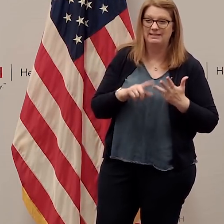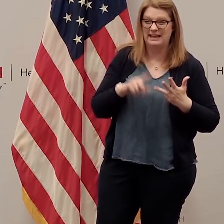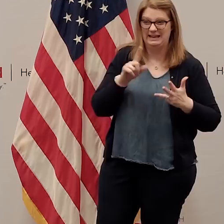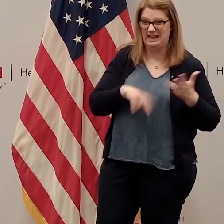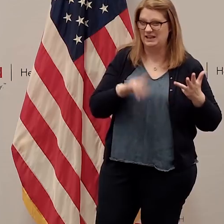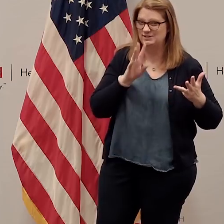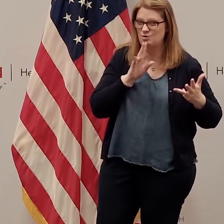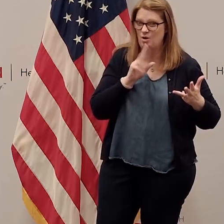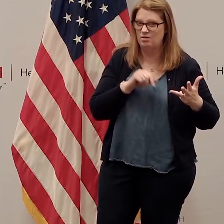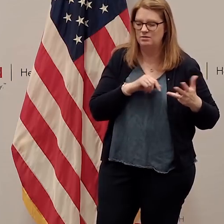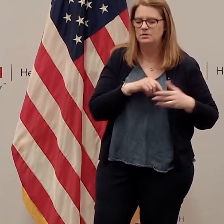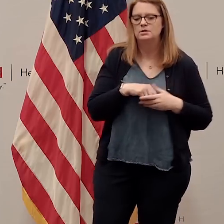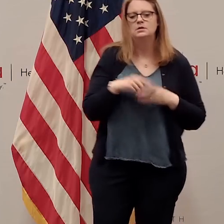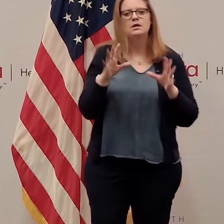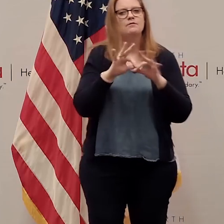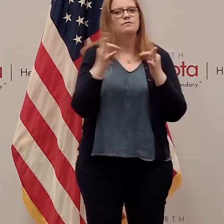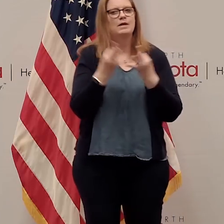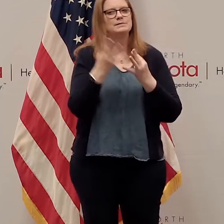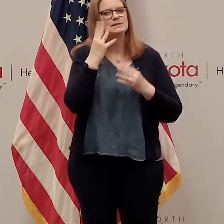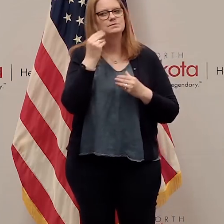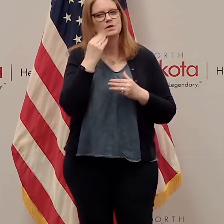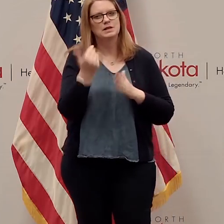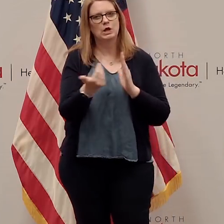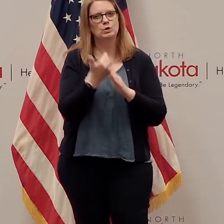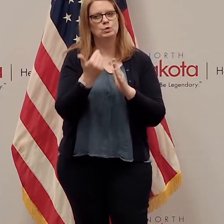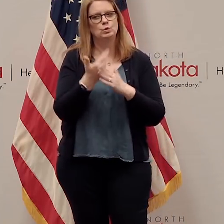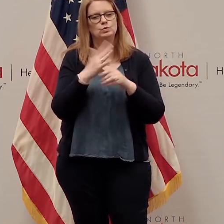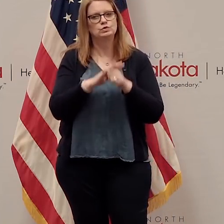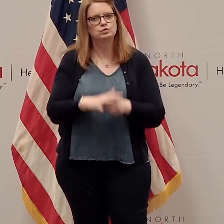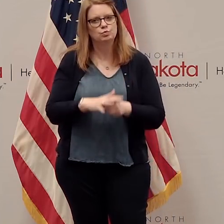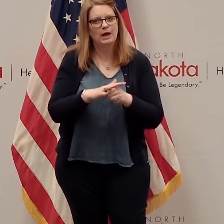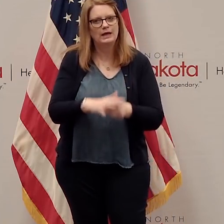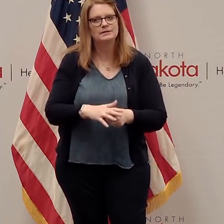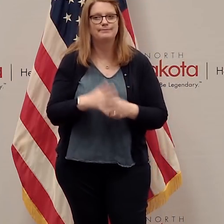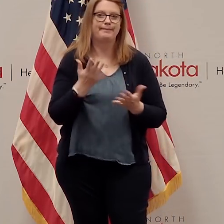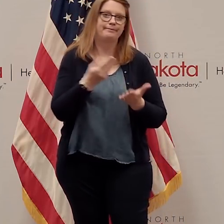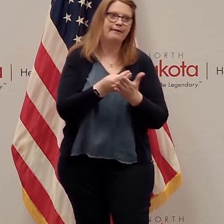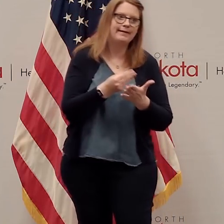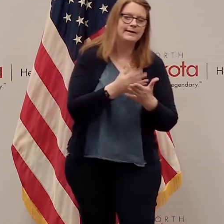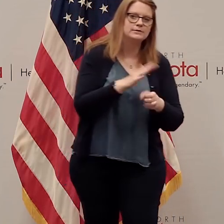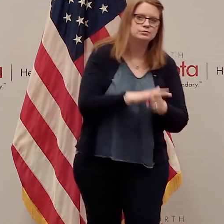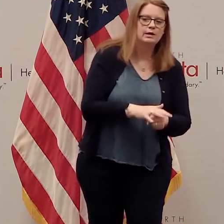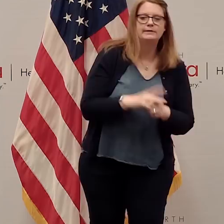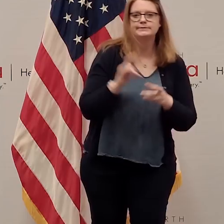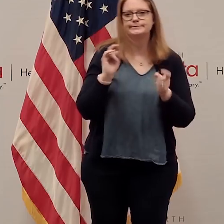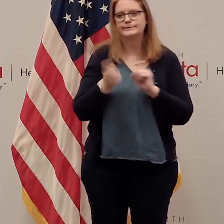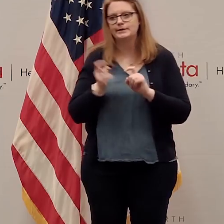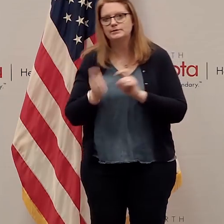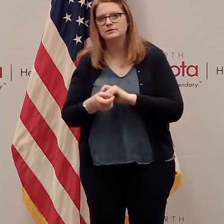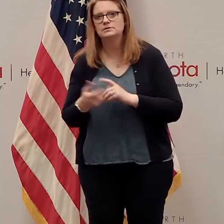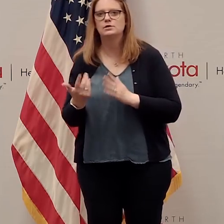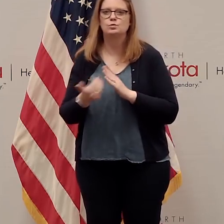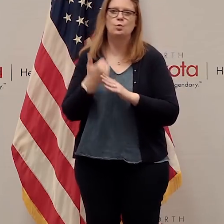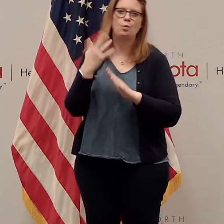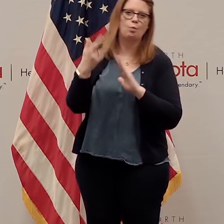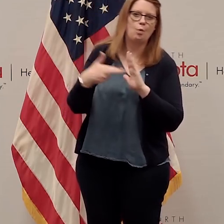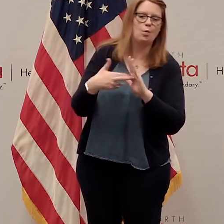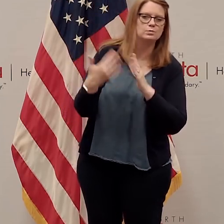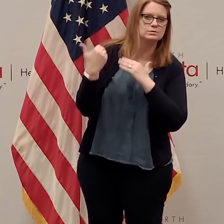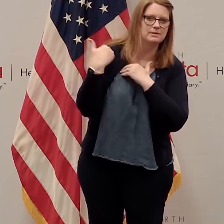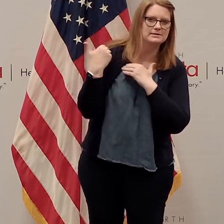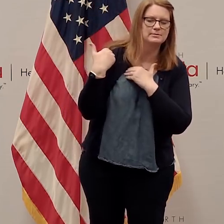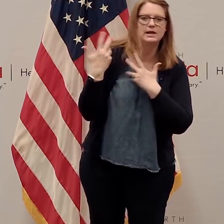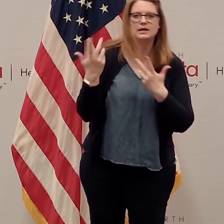feel. Families experiencing new and unfamiliar stress, whether that's financial stress, changes of routine, new roles and